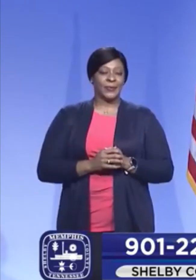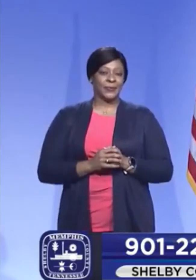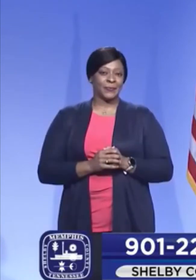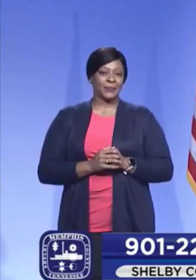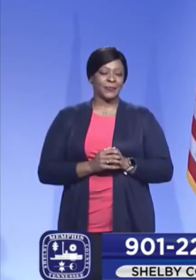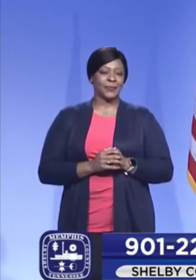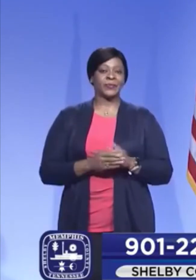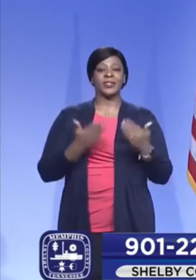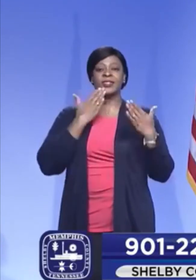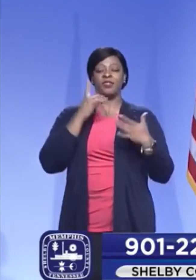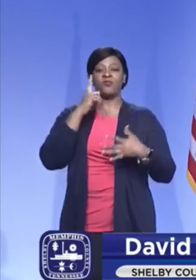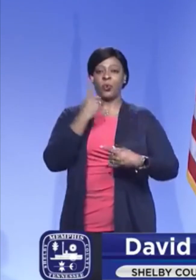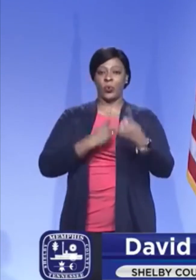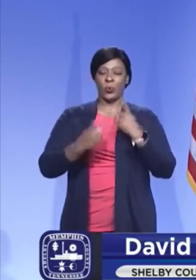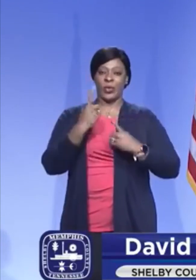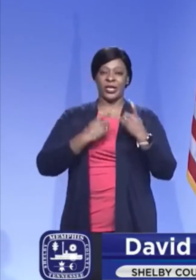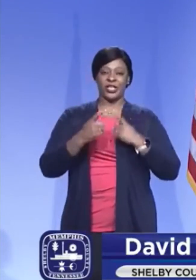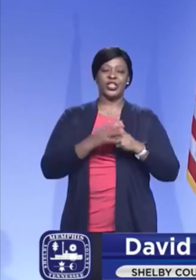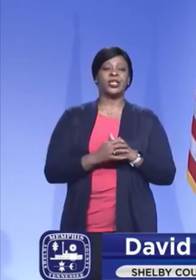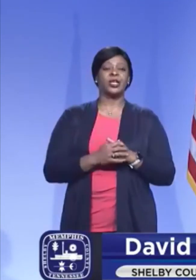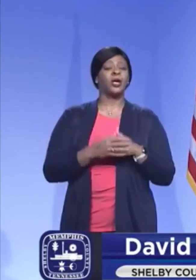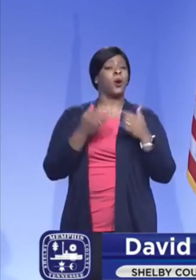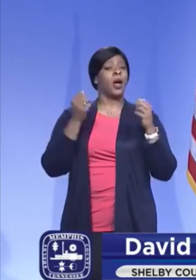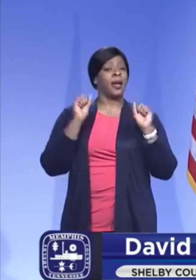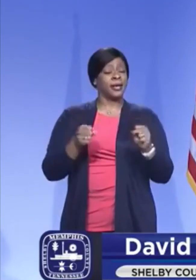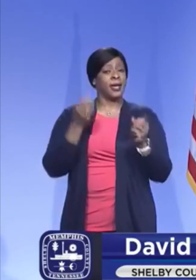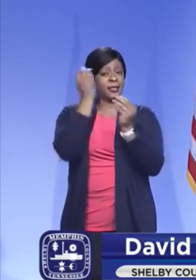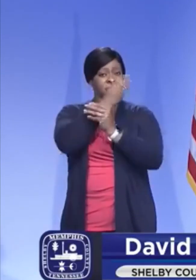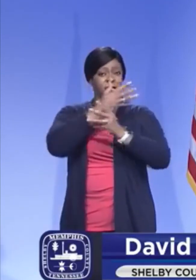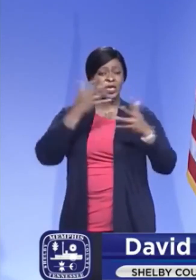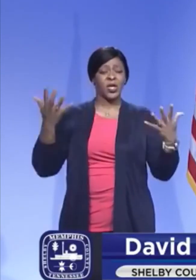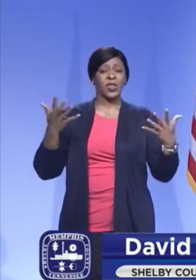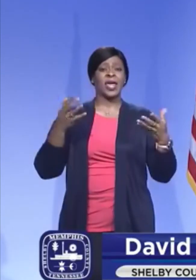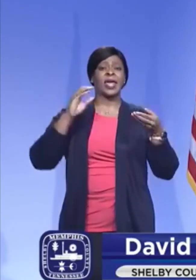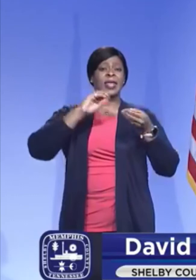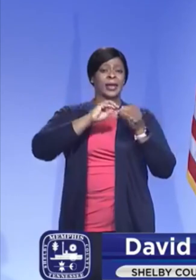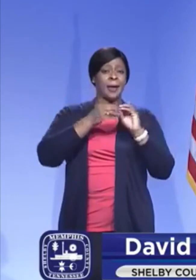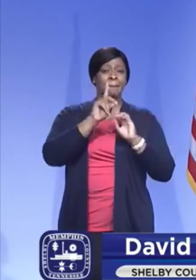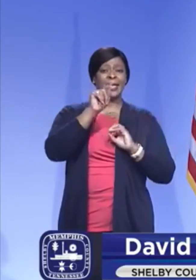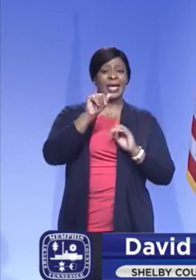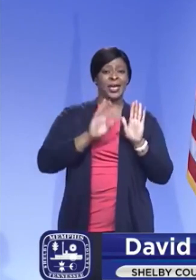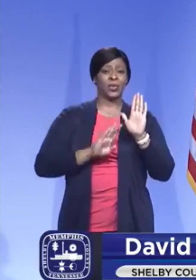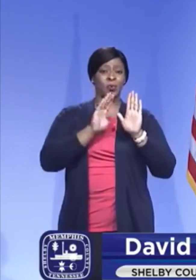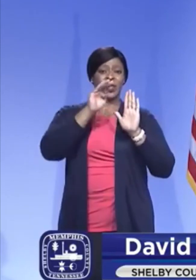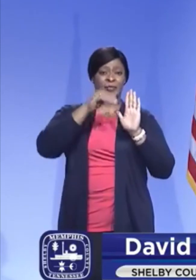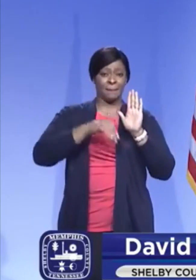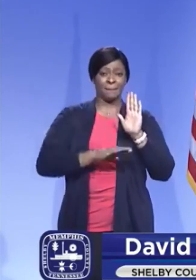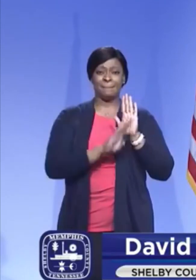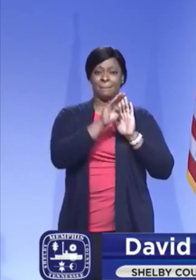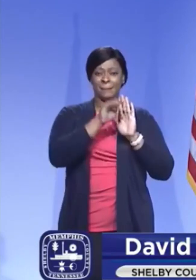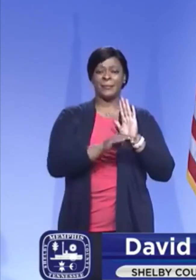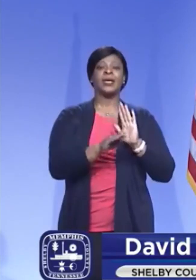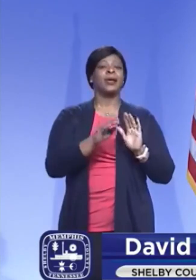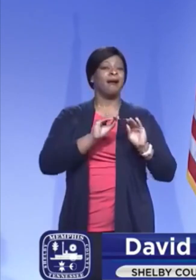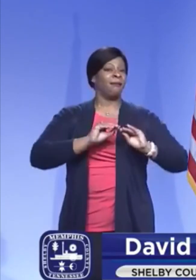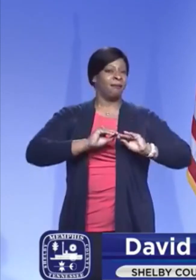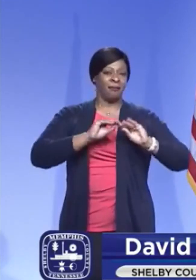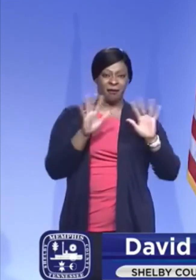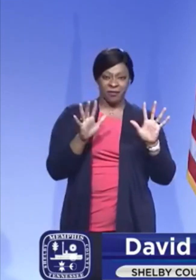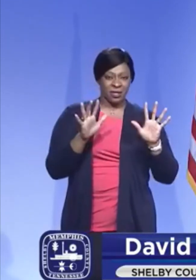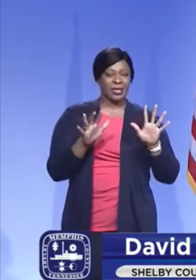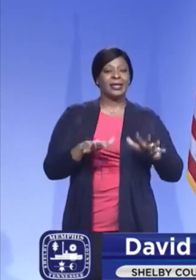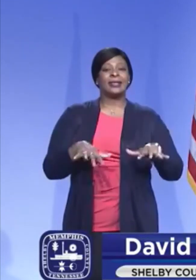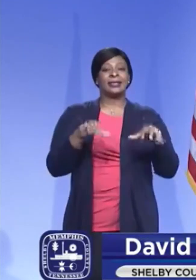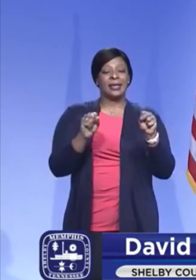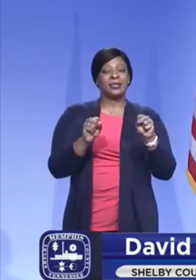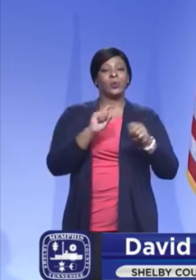Thank you for the question. What I can tell you about the rhythm of data, the data stream, is obviously